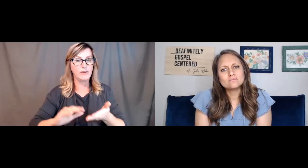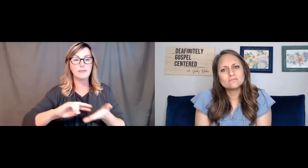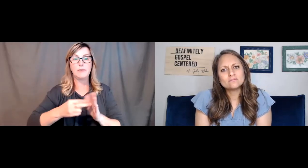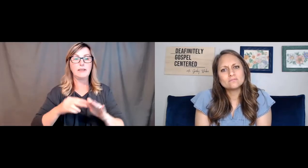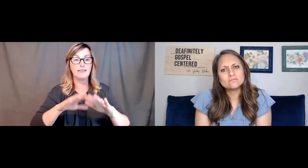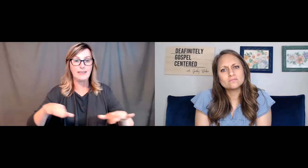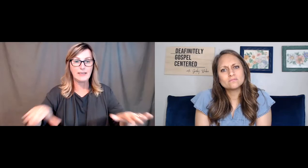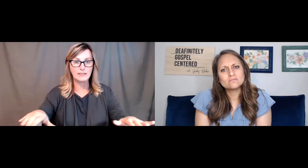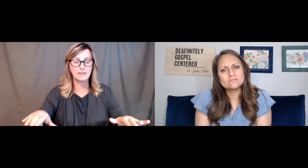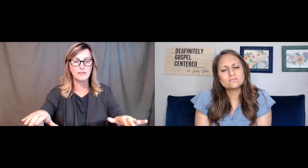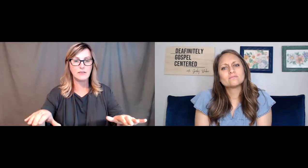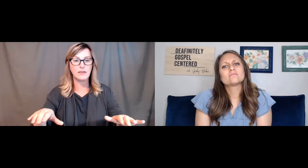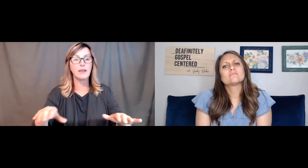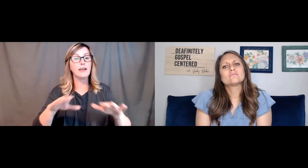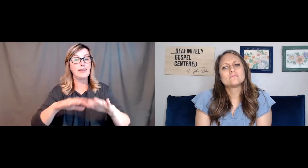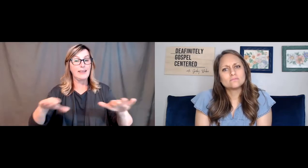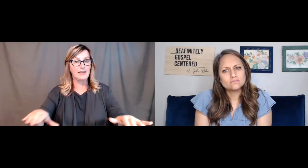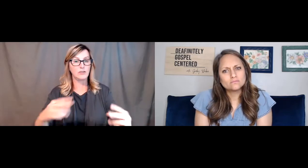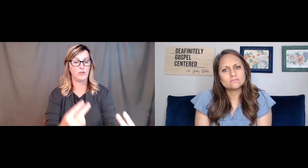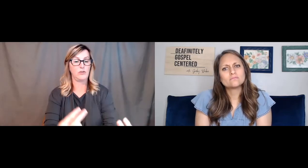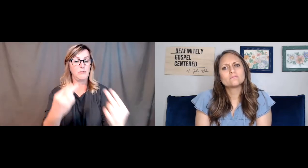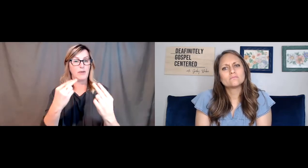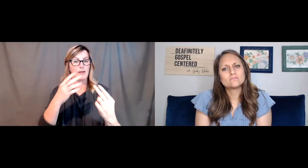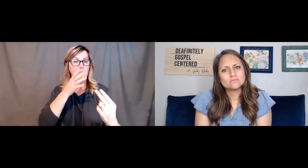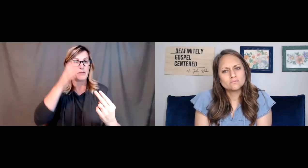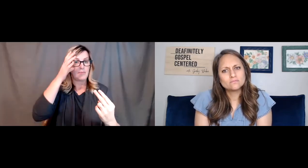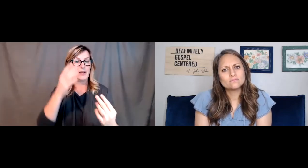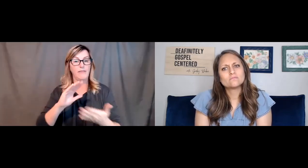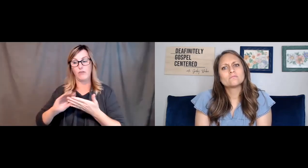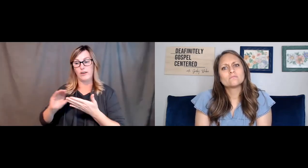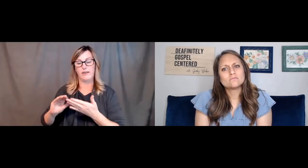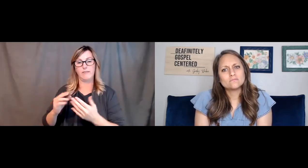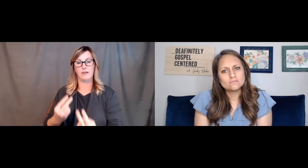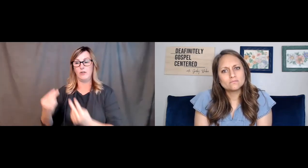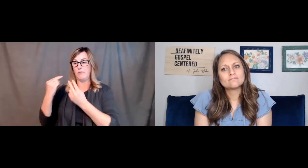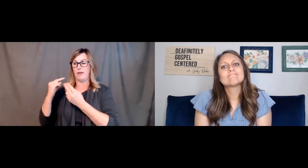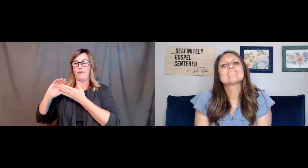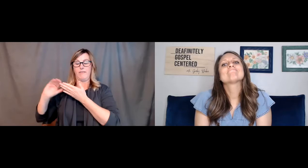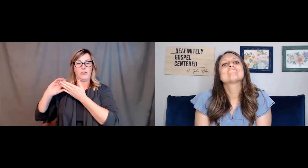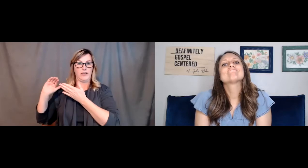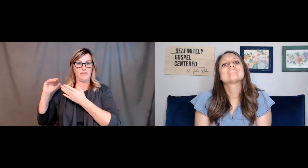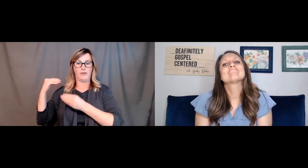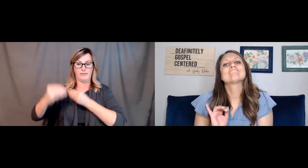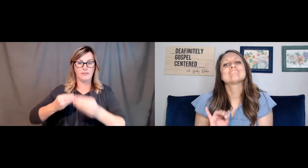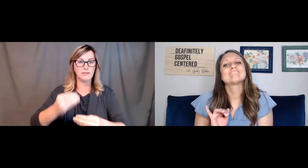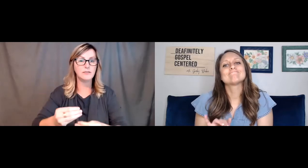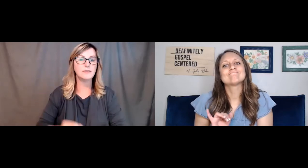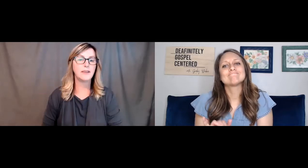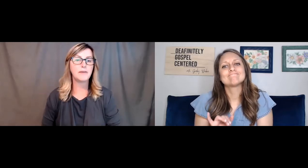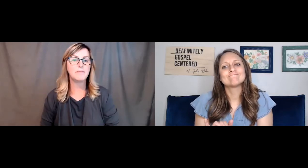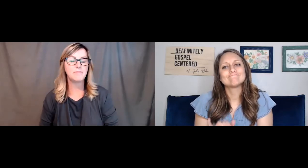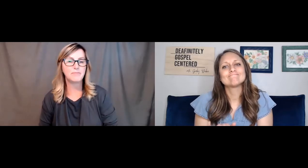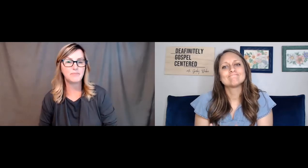But also generational forgiveness means your children, when you look back at their parents and forgive their parents, and then their parents forgive